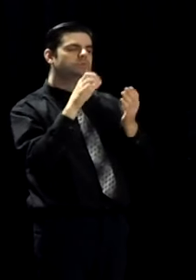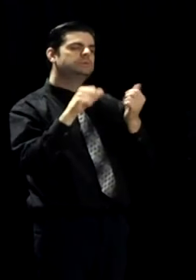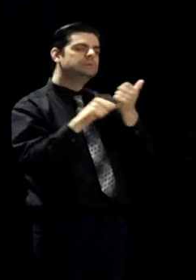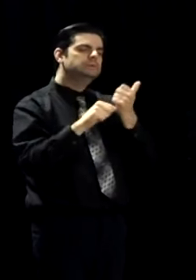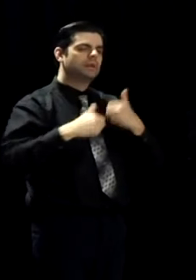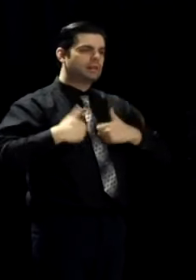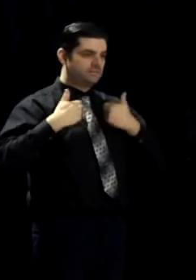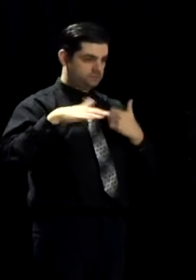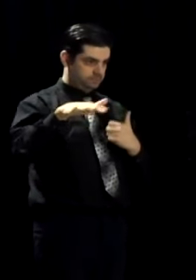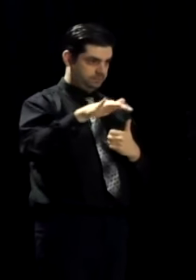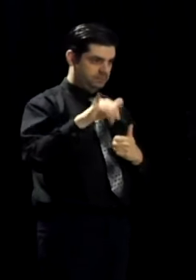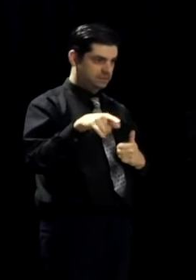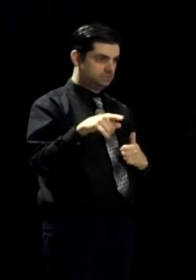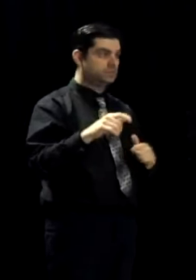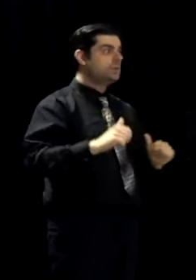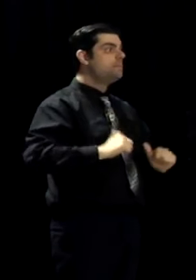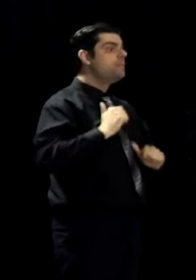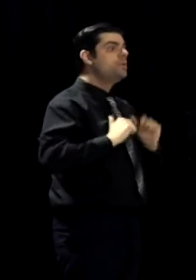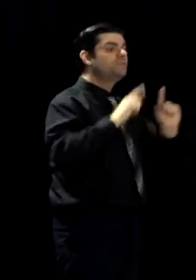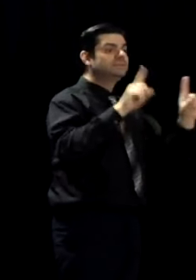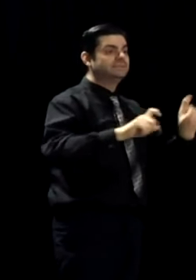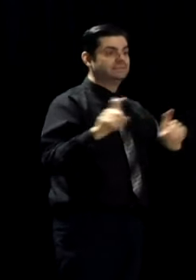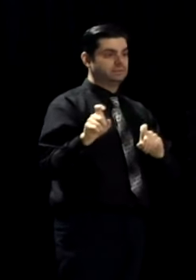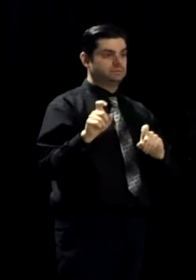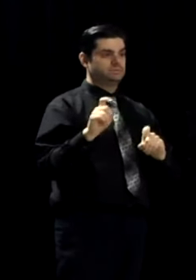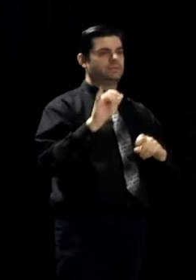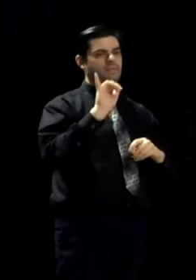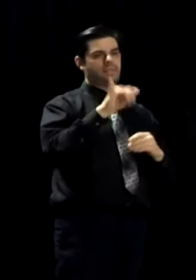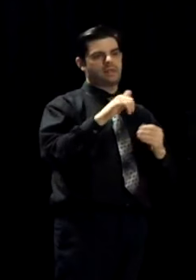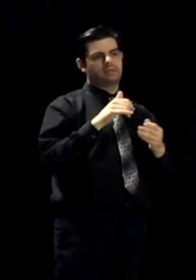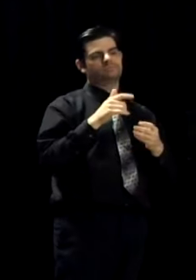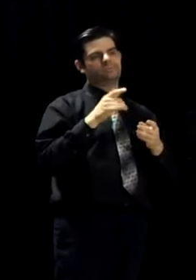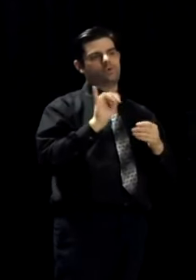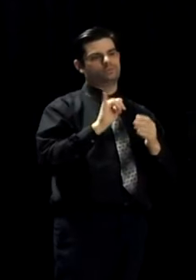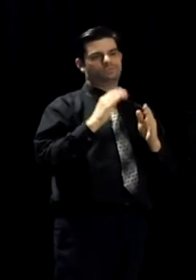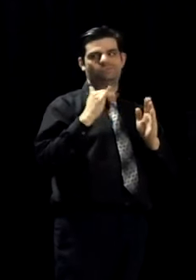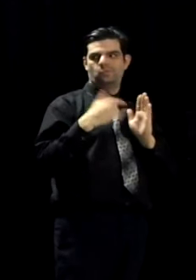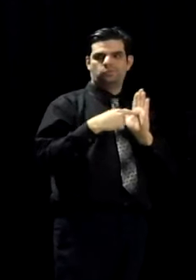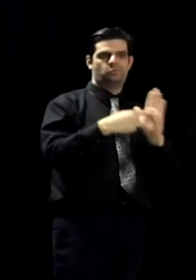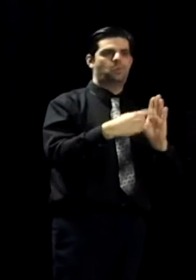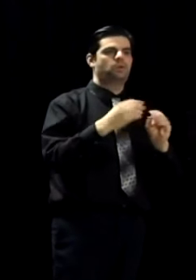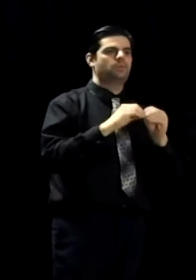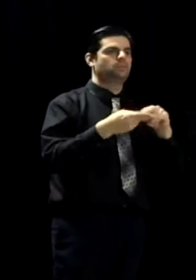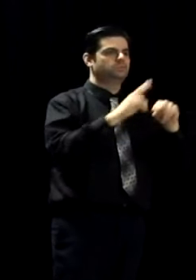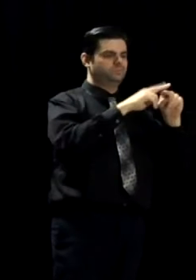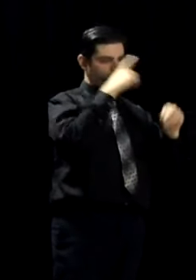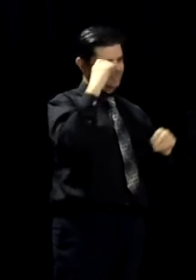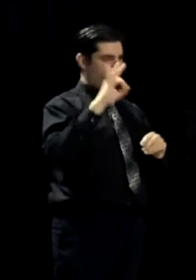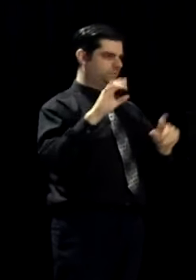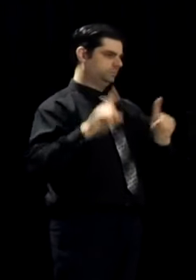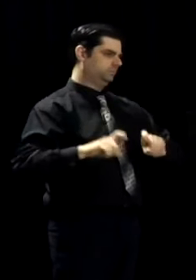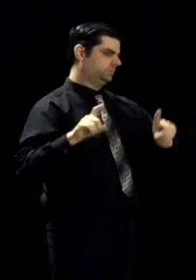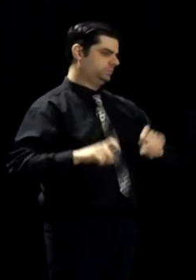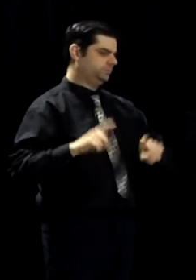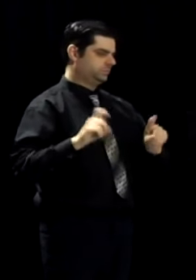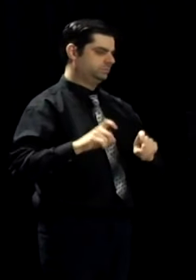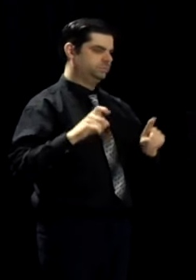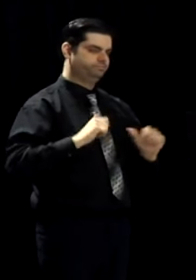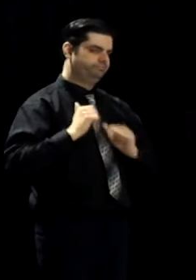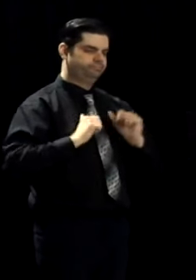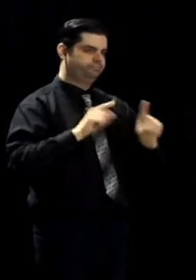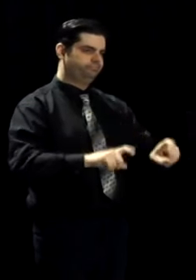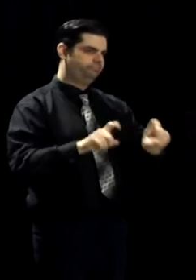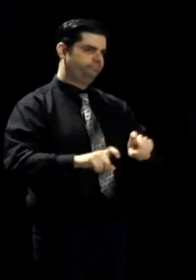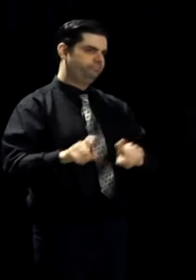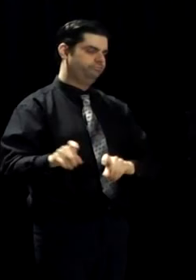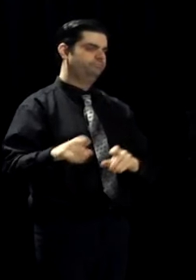testing in nursing homes. We're doing testing with nursing home employees, assisted living facilities. Where did we start? We started really with